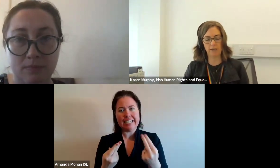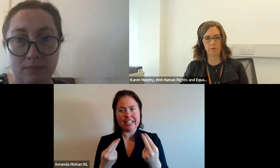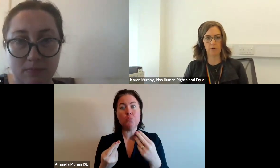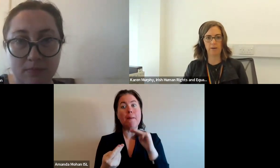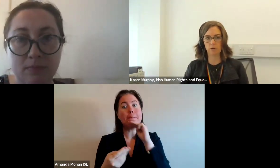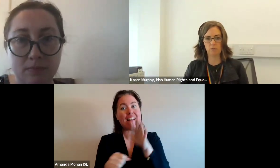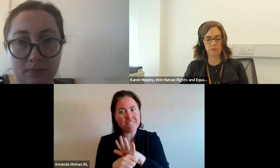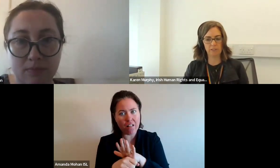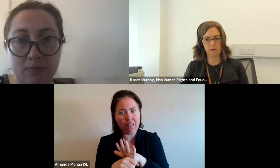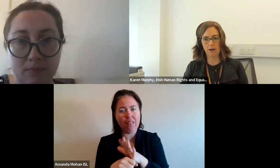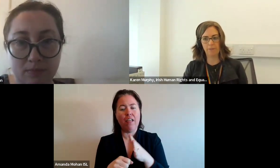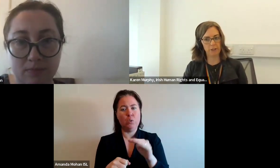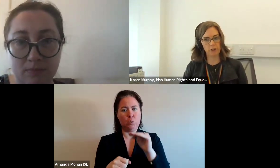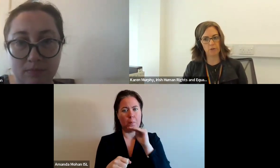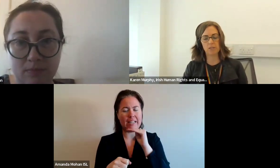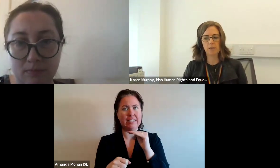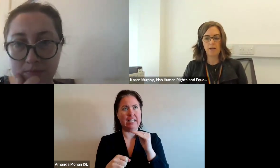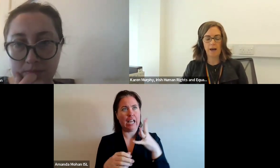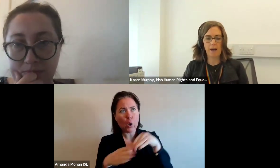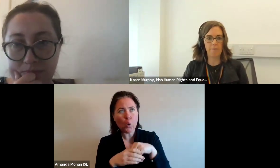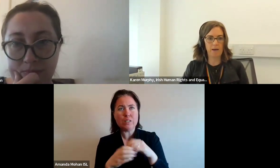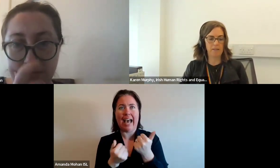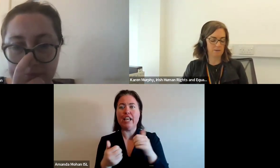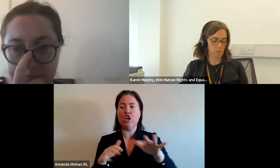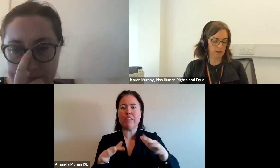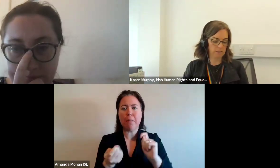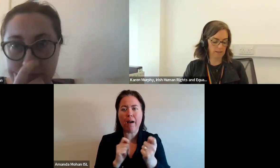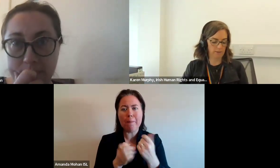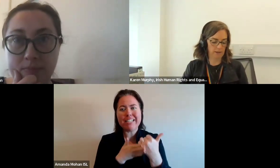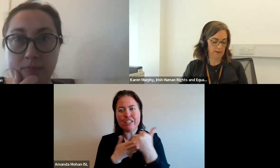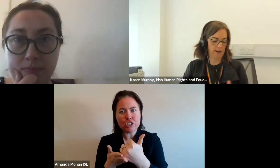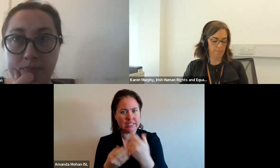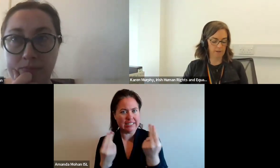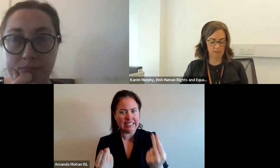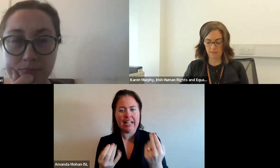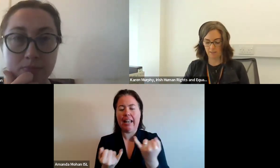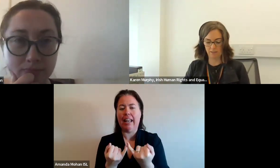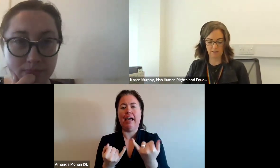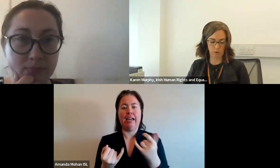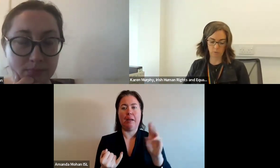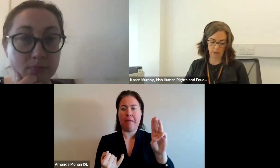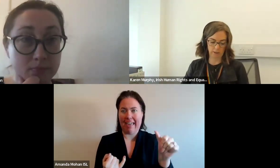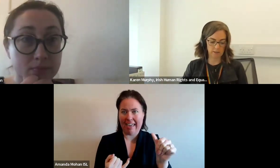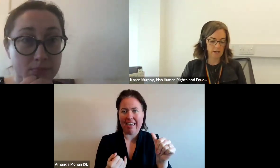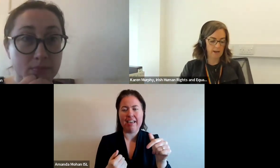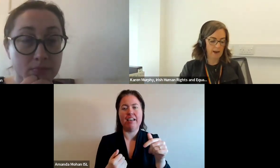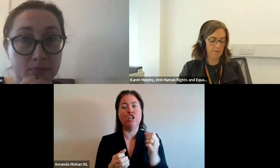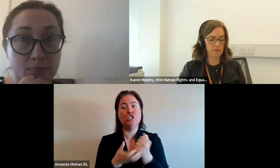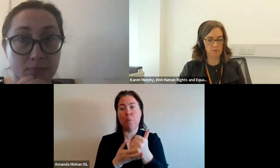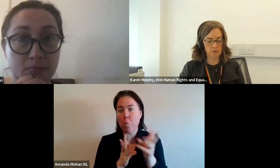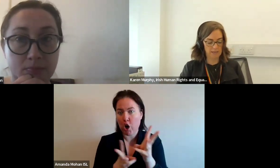has to take into account all of the reasonable accommodations and supports, including personal assistants and support